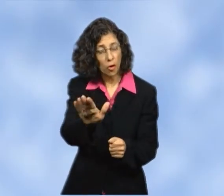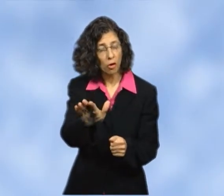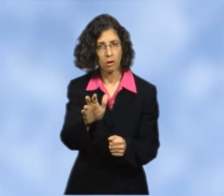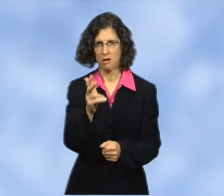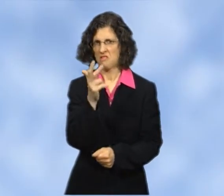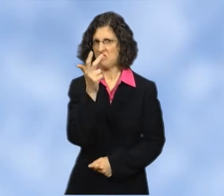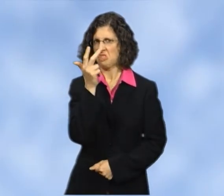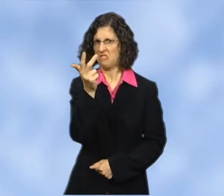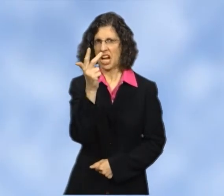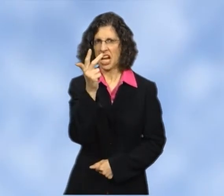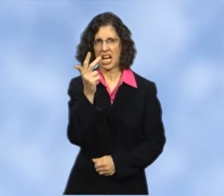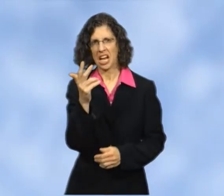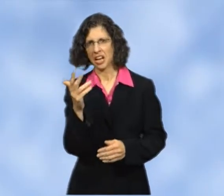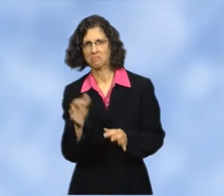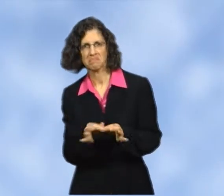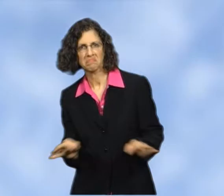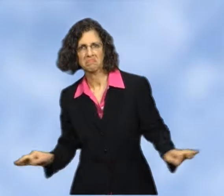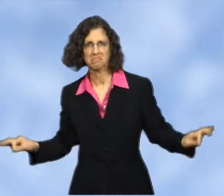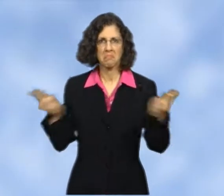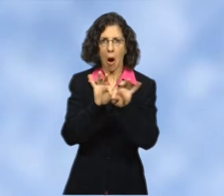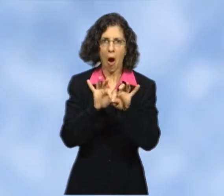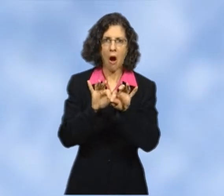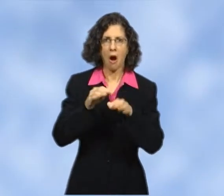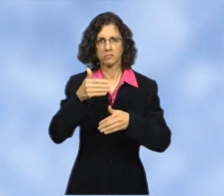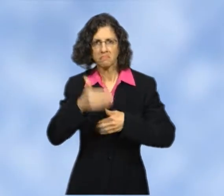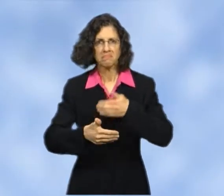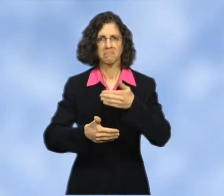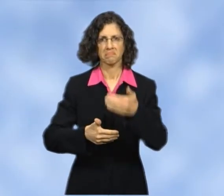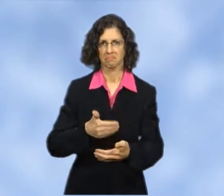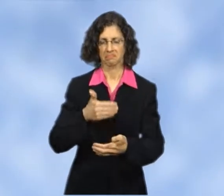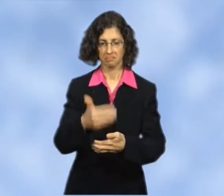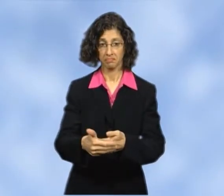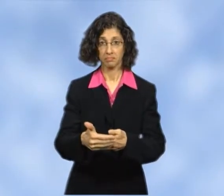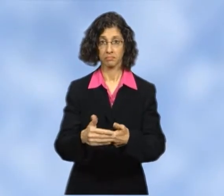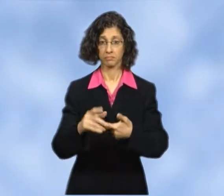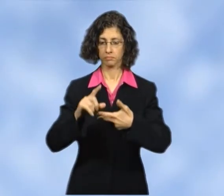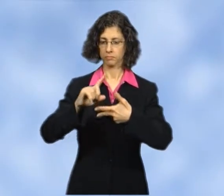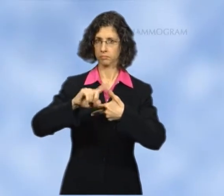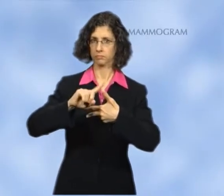With breast cancer, action means following 3 important steps: